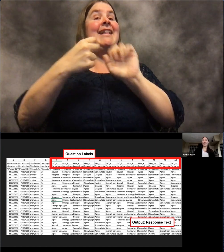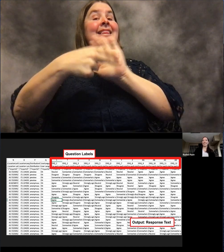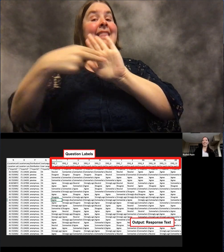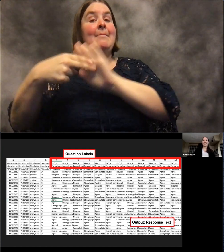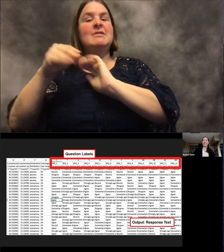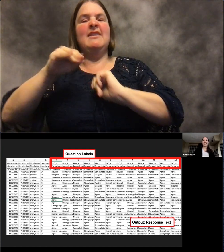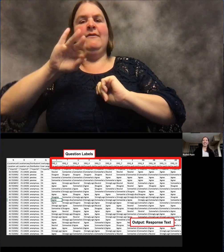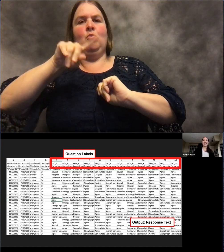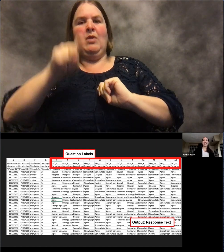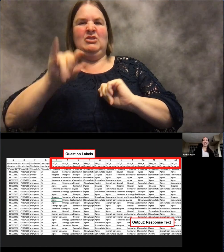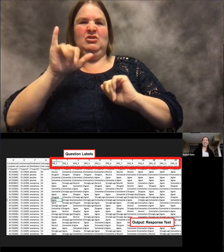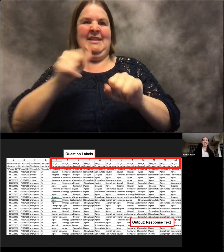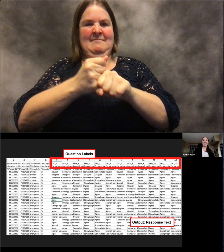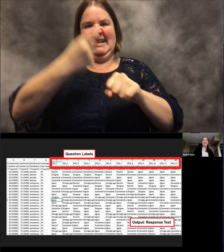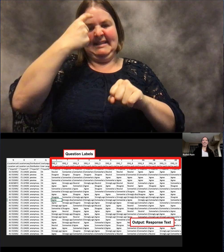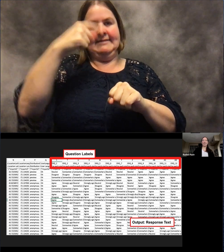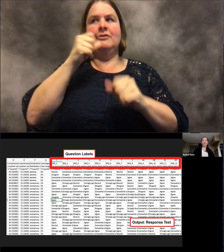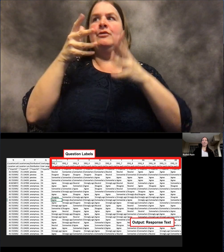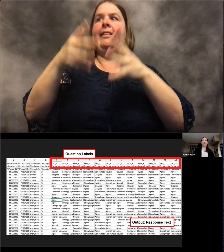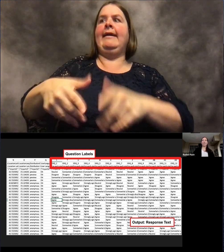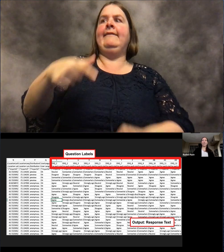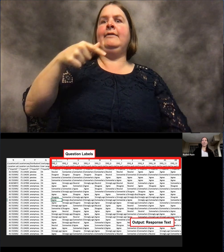sense.